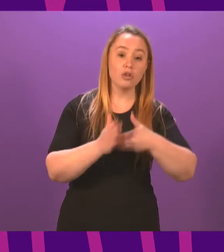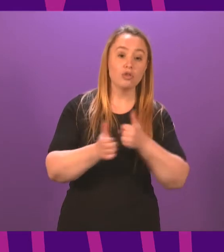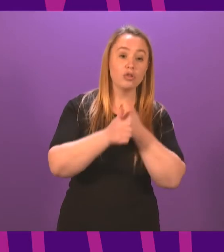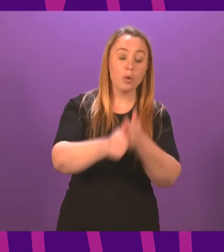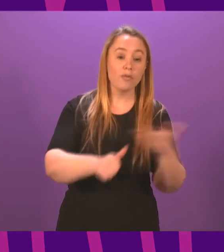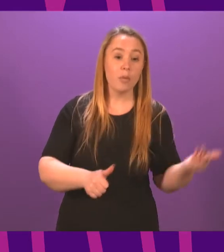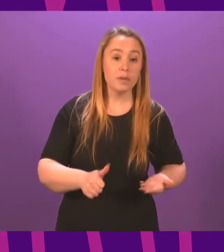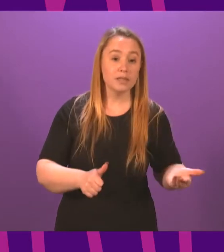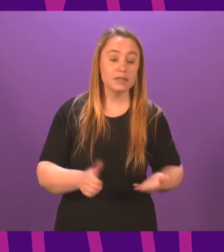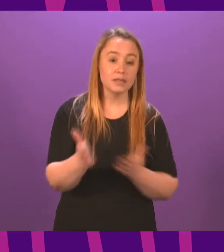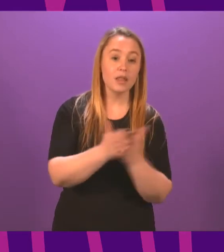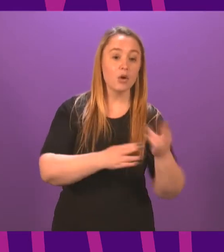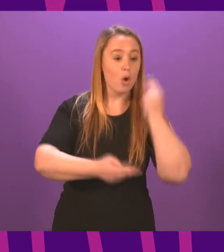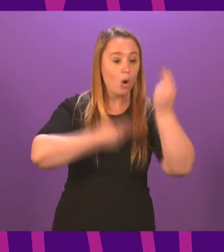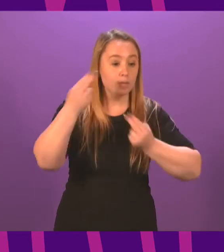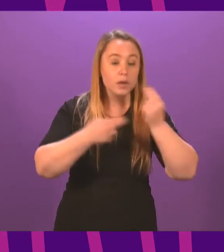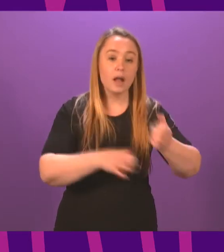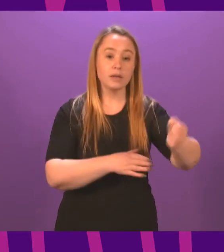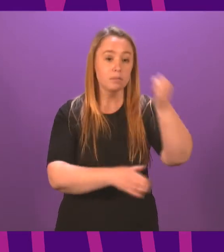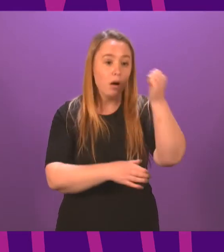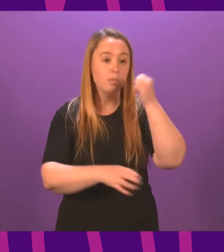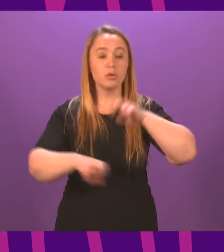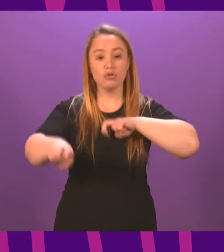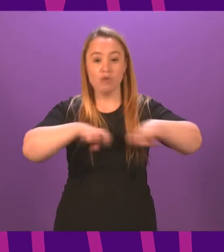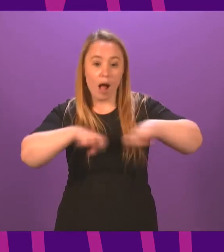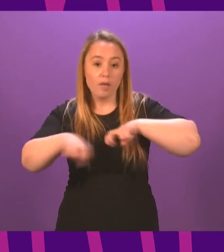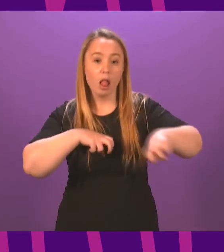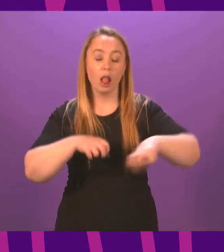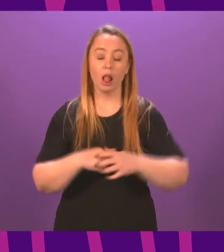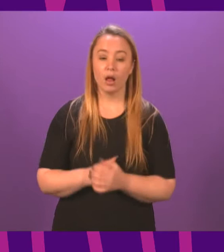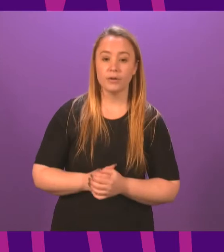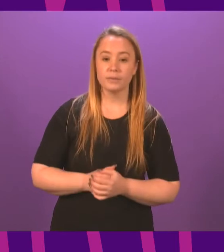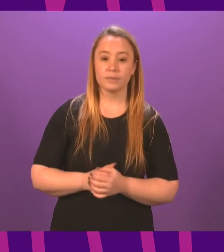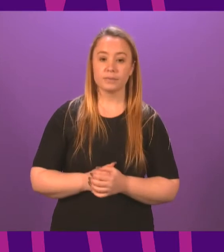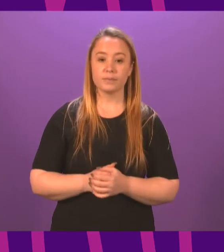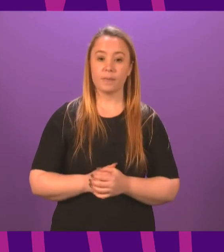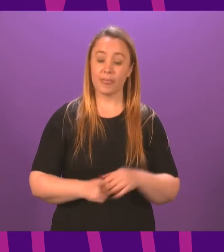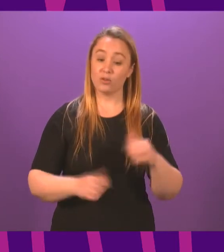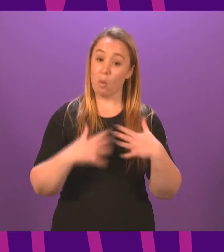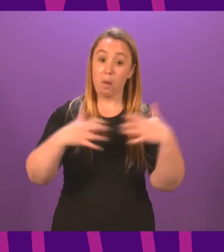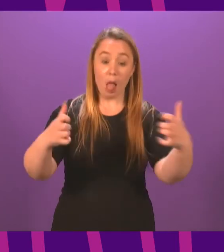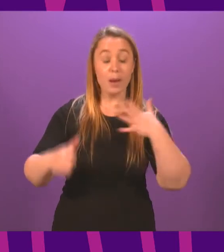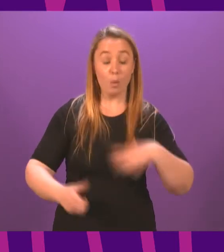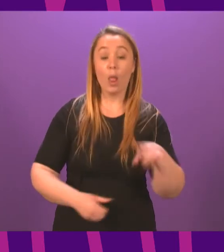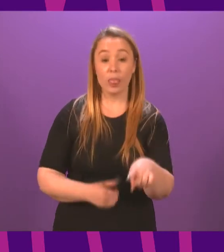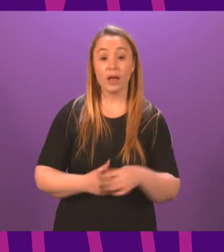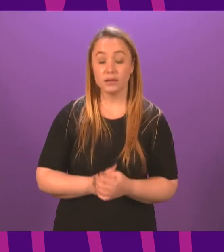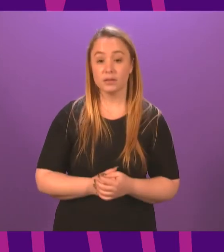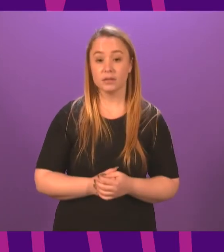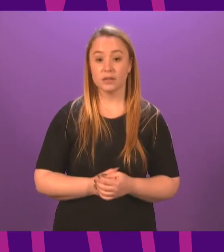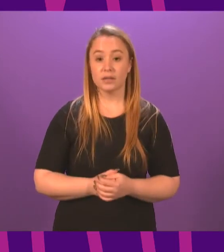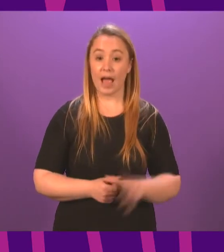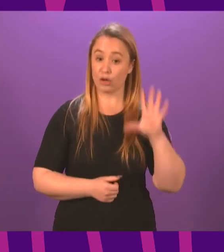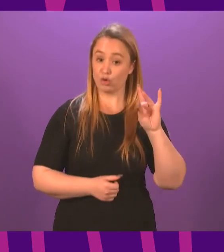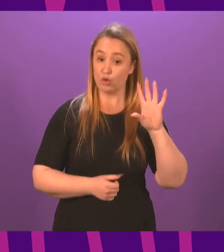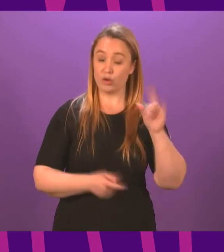workers in hospitality and tourism businesses especially. So that is the will of Parliament. And I welcome